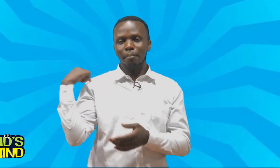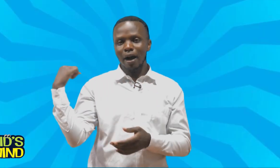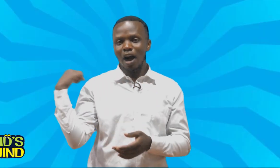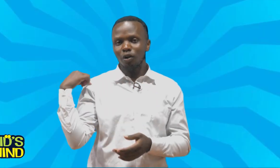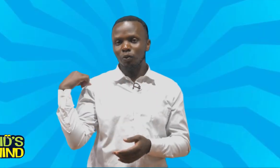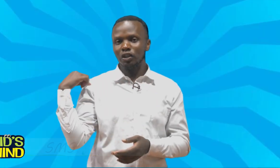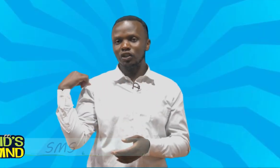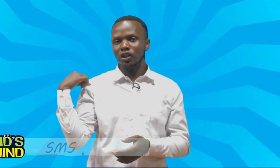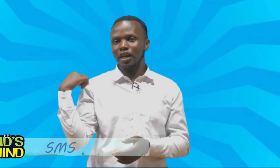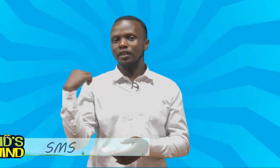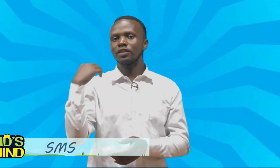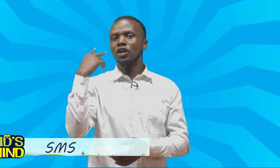number, which is